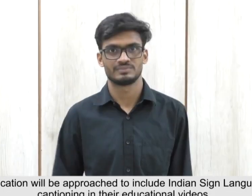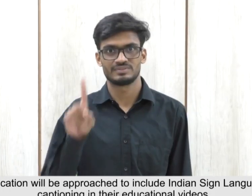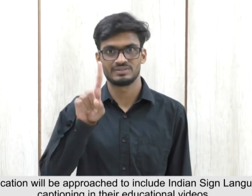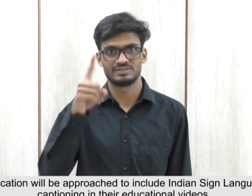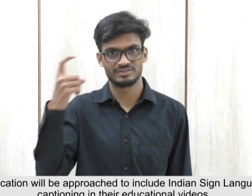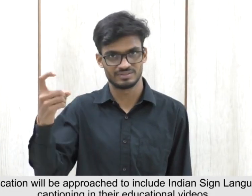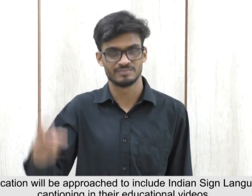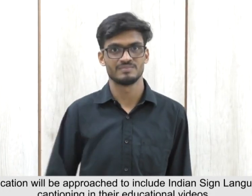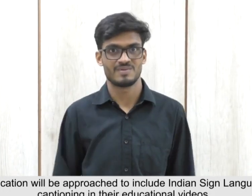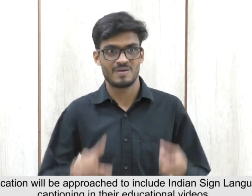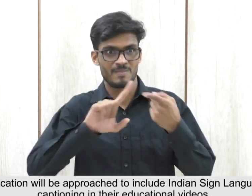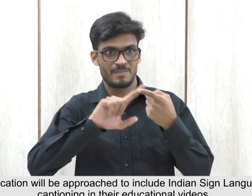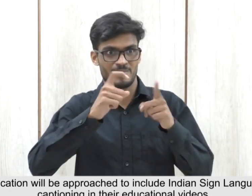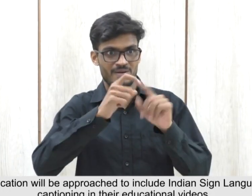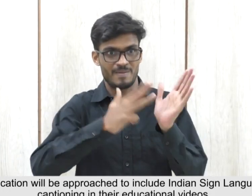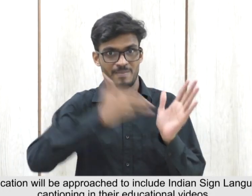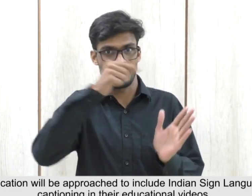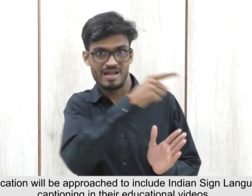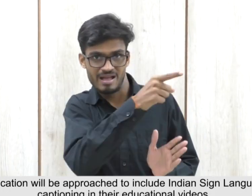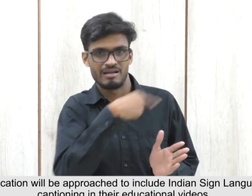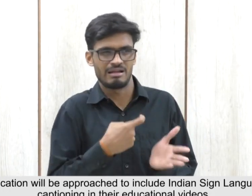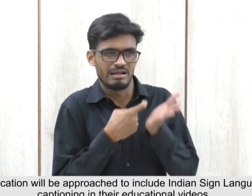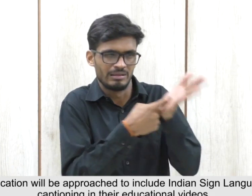Ministry of Education will be approached to include